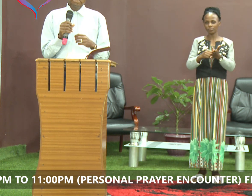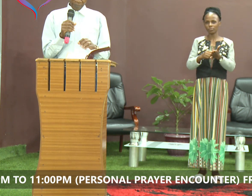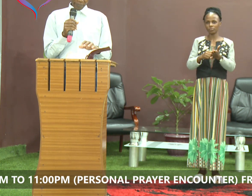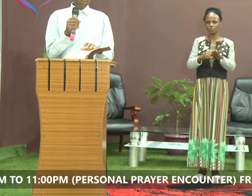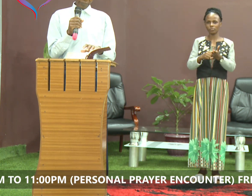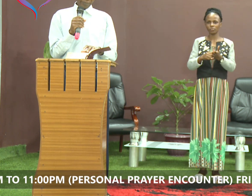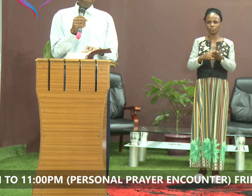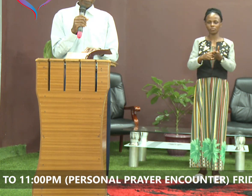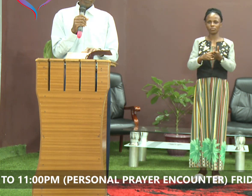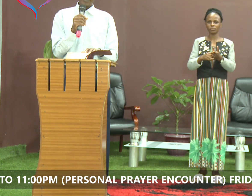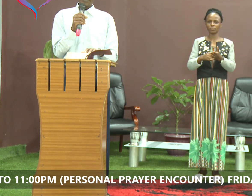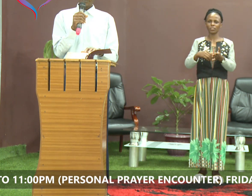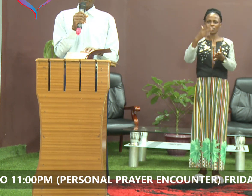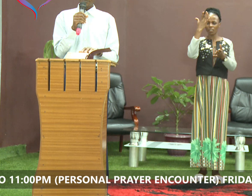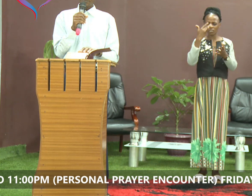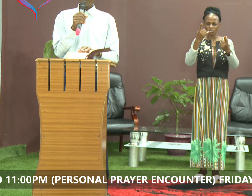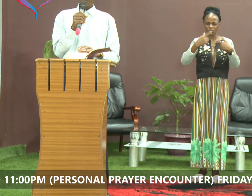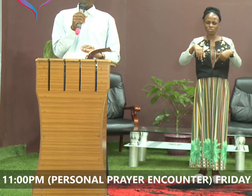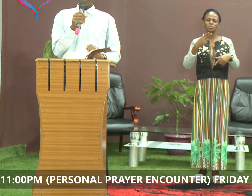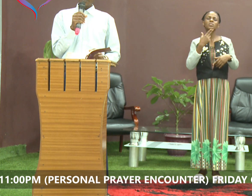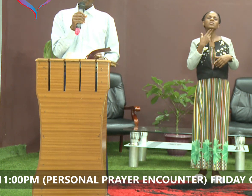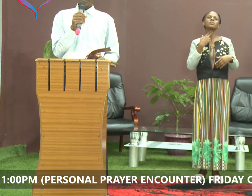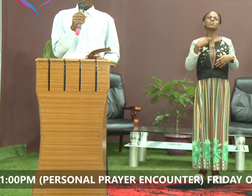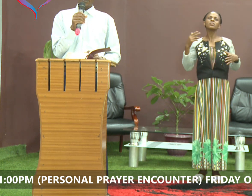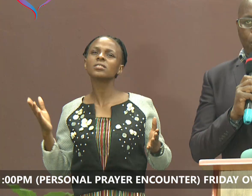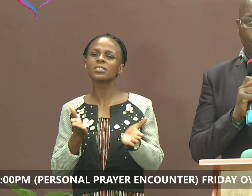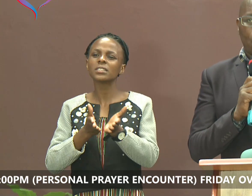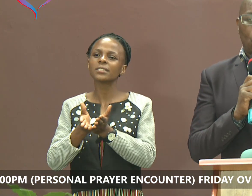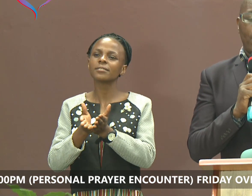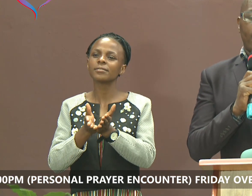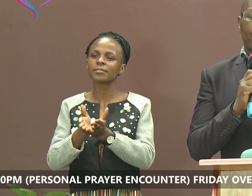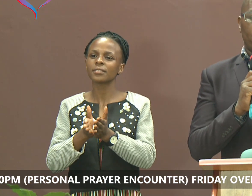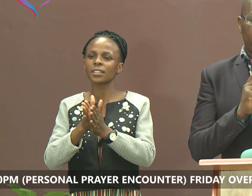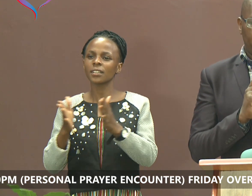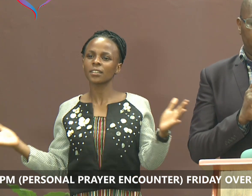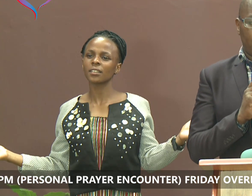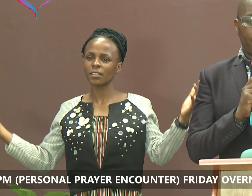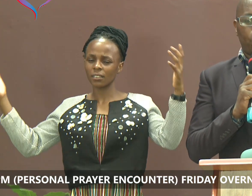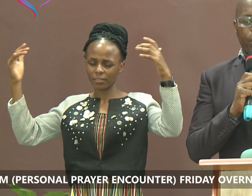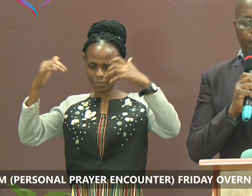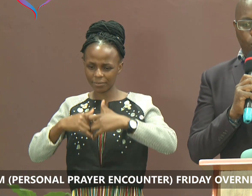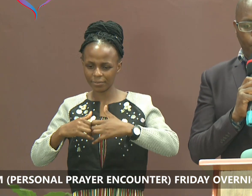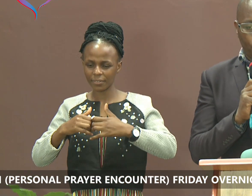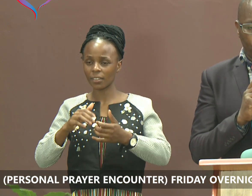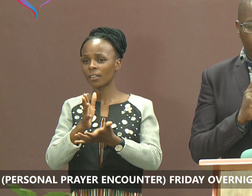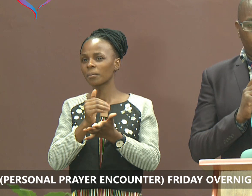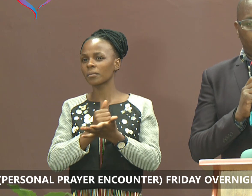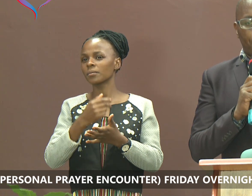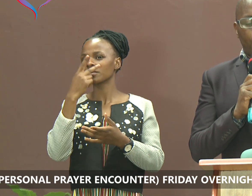bantu, tuetaga service, tuetaga conferences, ezaba fumbo, kubanga bantu babiri abakulira